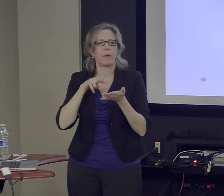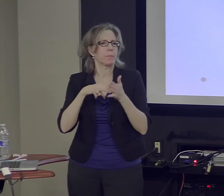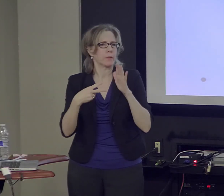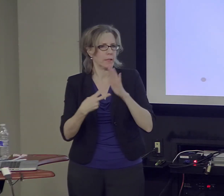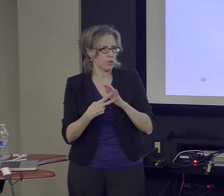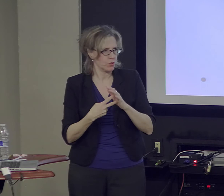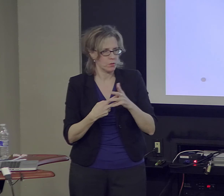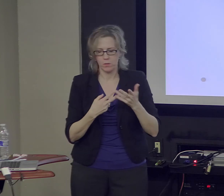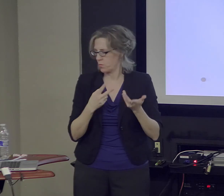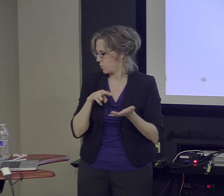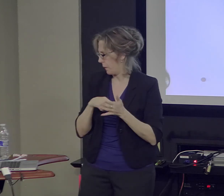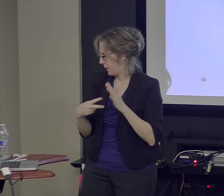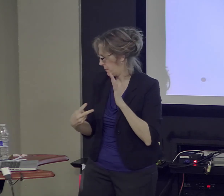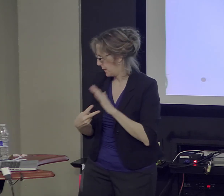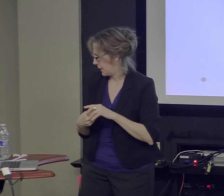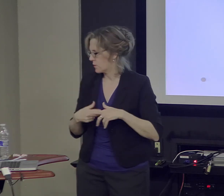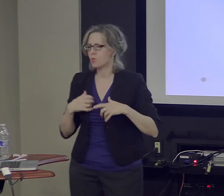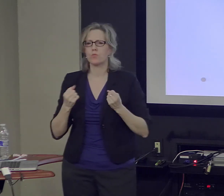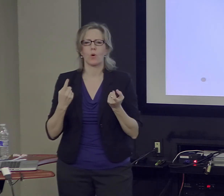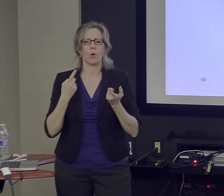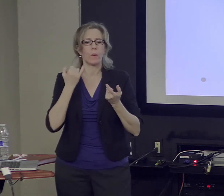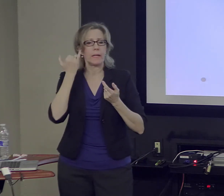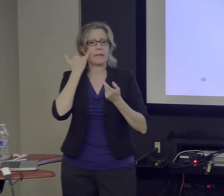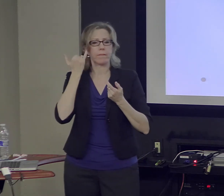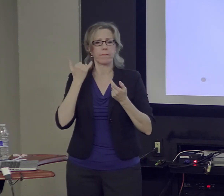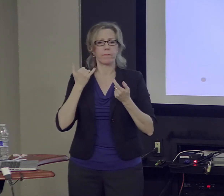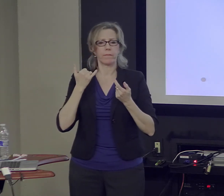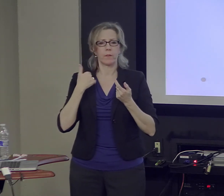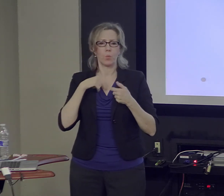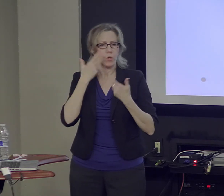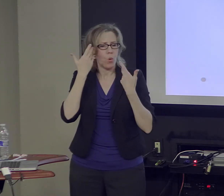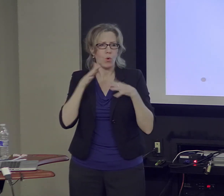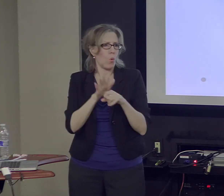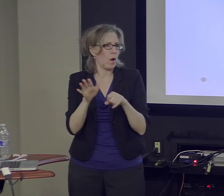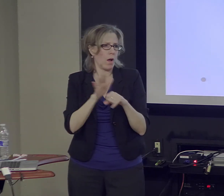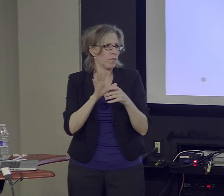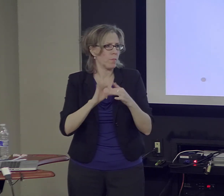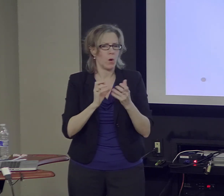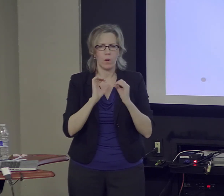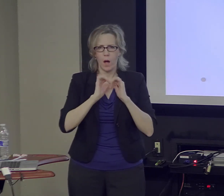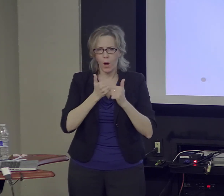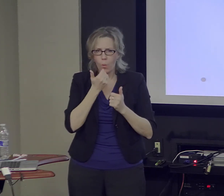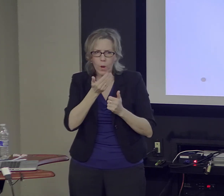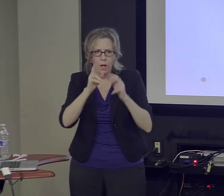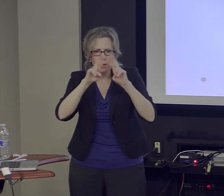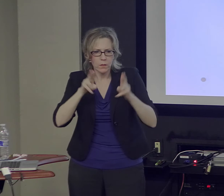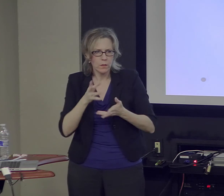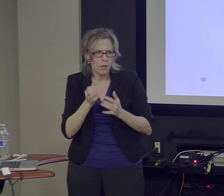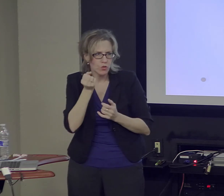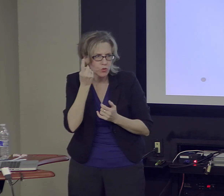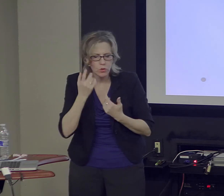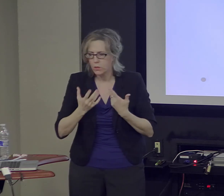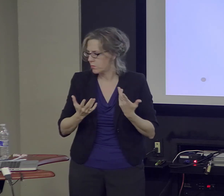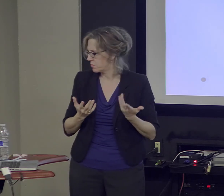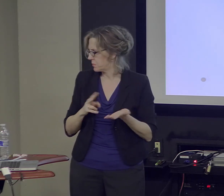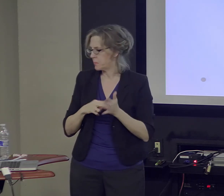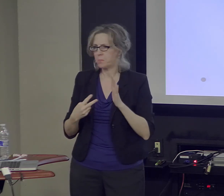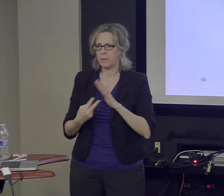We did talk about language policies and implications for use of international